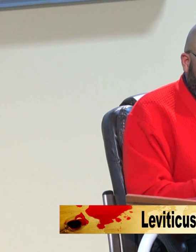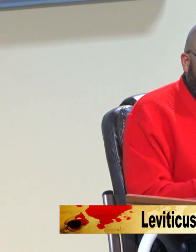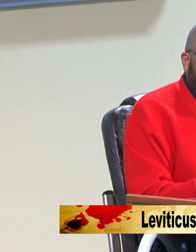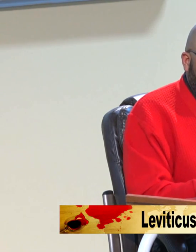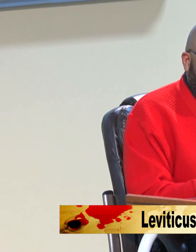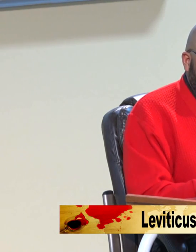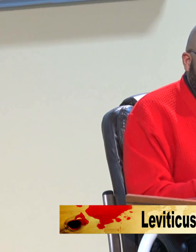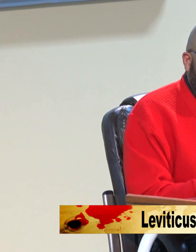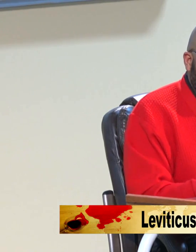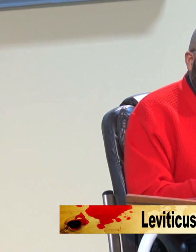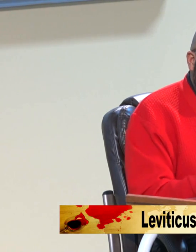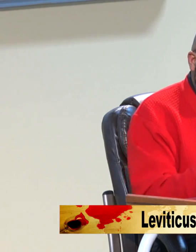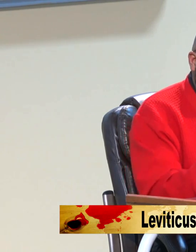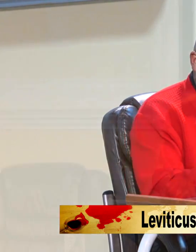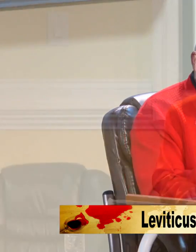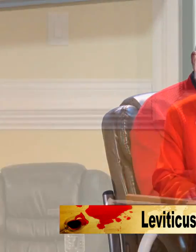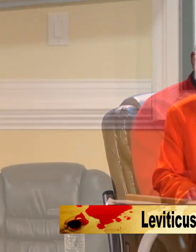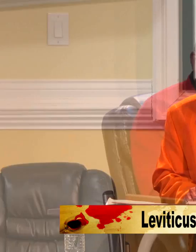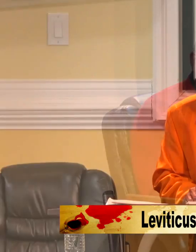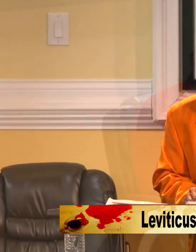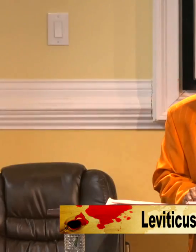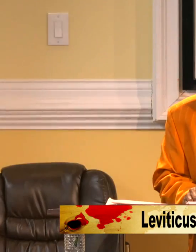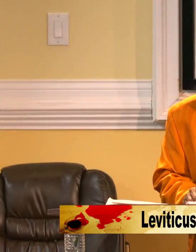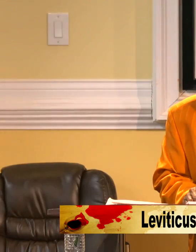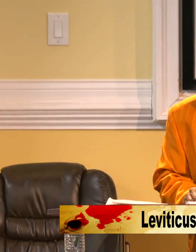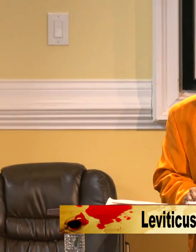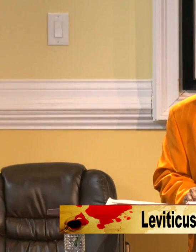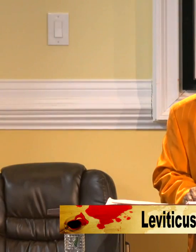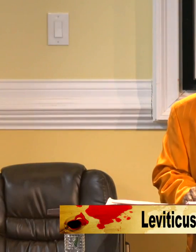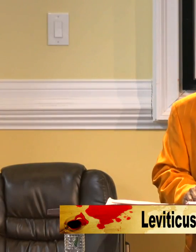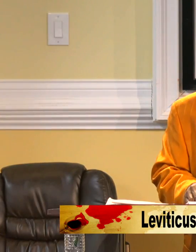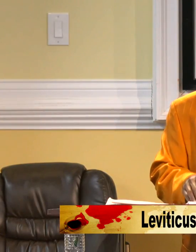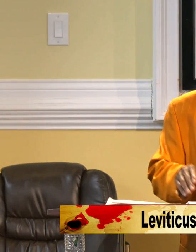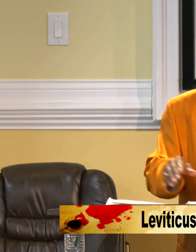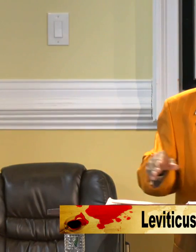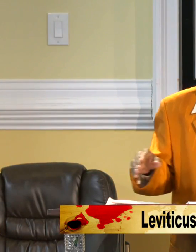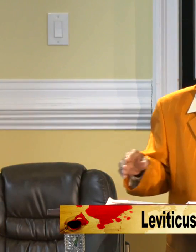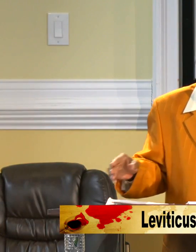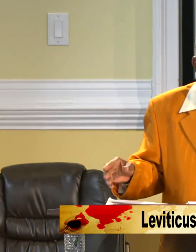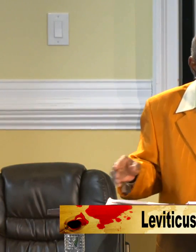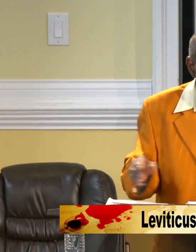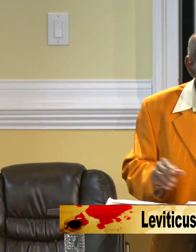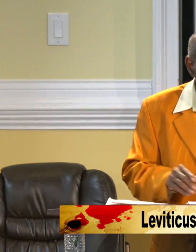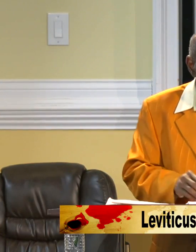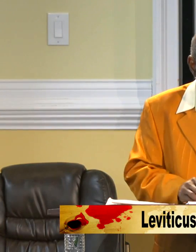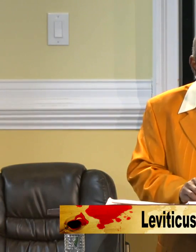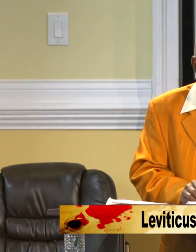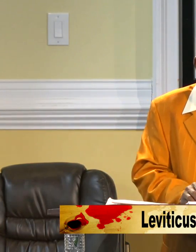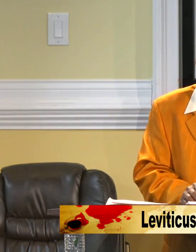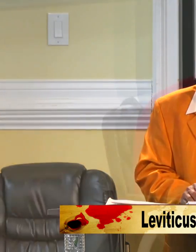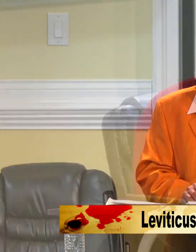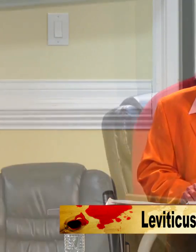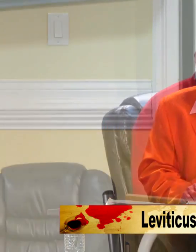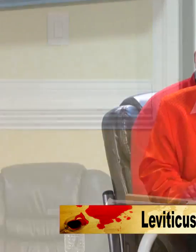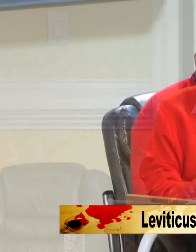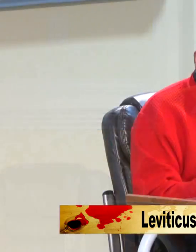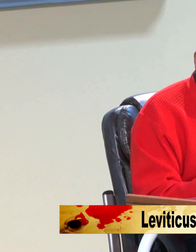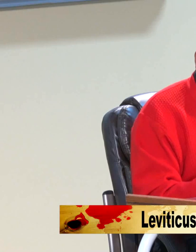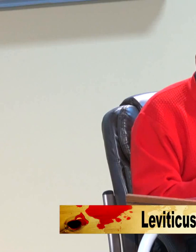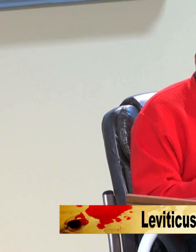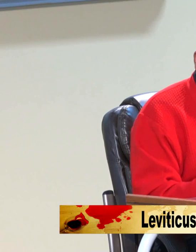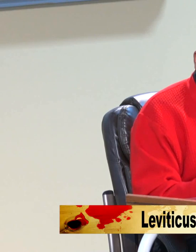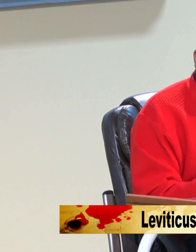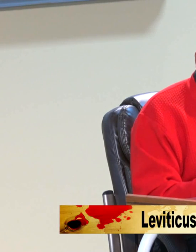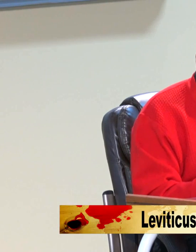again, right? Take out the bullock's blood and bring it before the door of the tabernacle of the congregation. Go ahead and read. And the priest shall dip